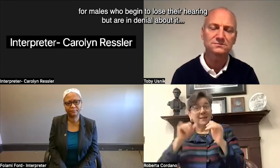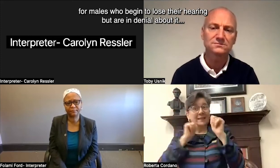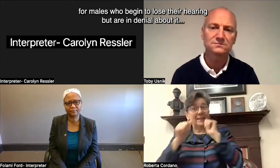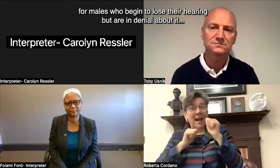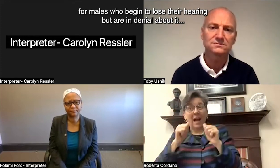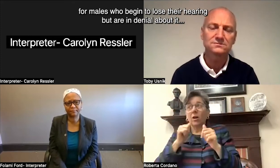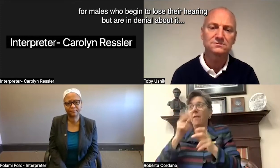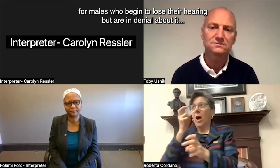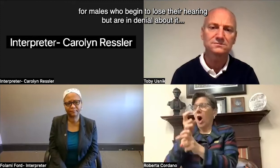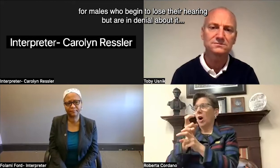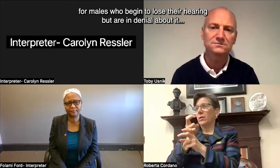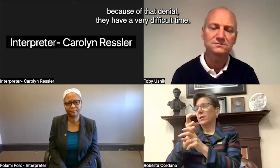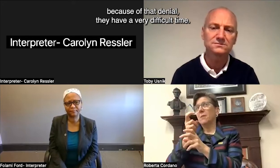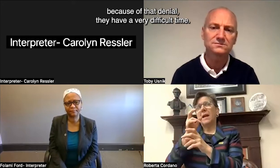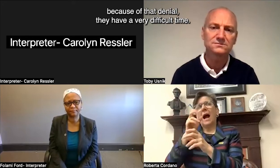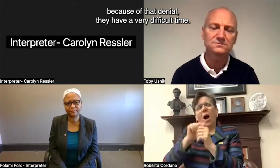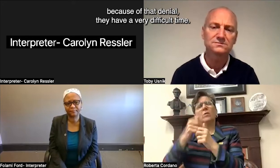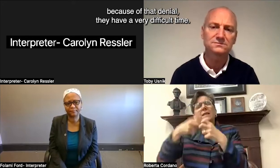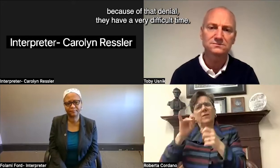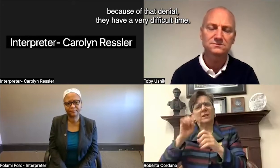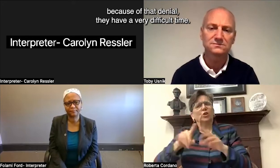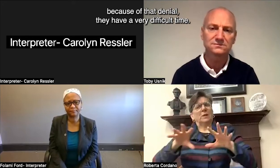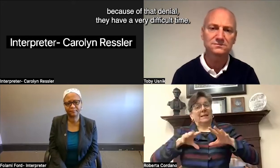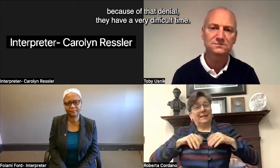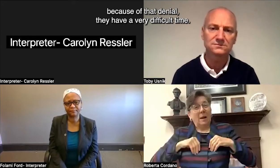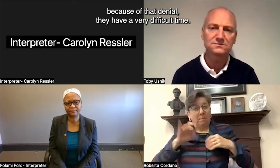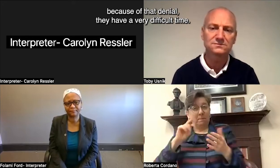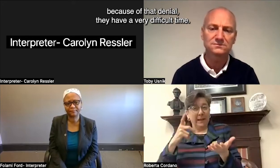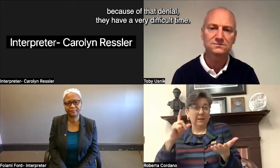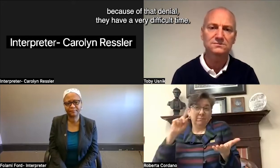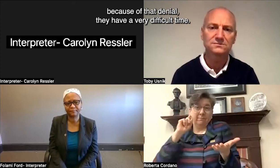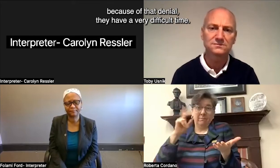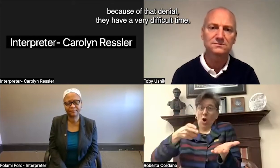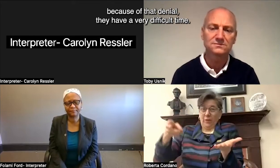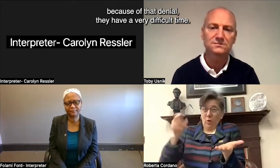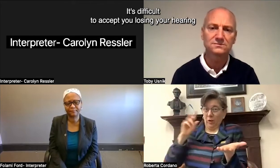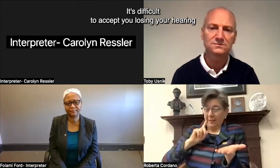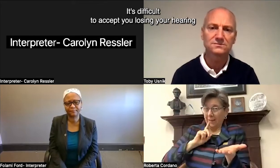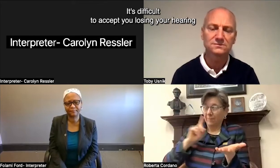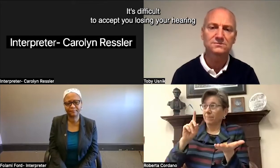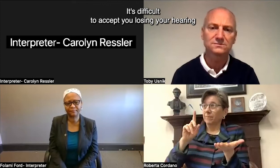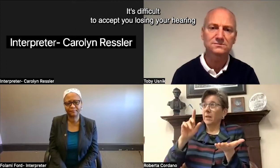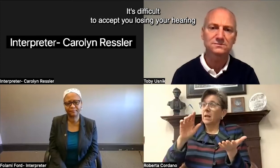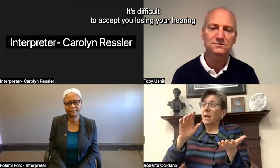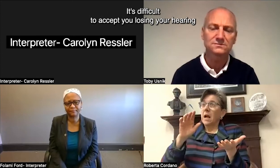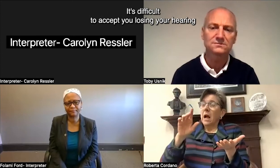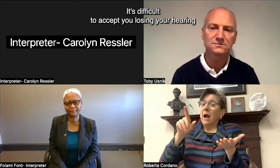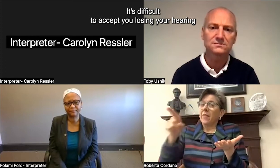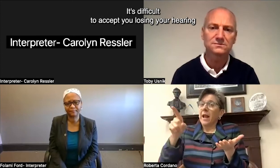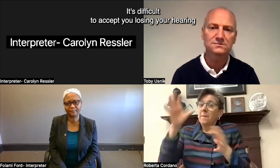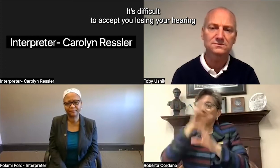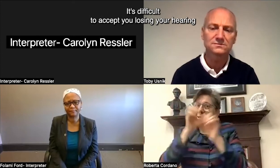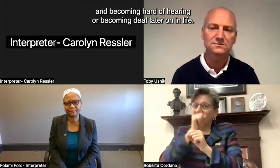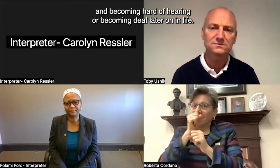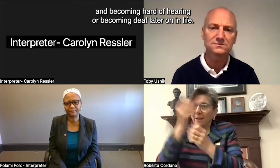it. Because of that denial, they have a very difficult time. It's difficult to accept you losing your hearing and becoming hard of